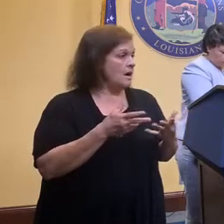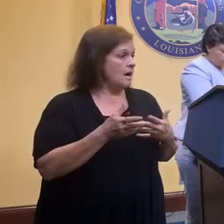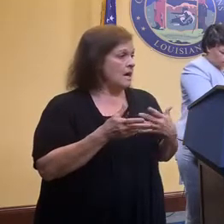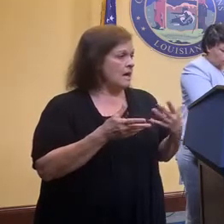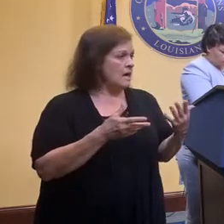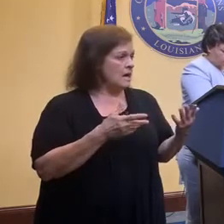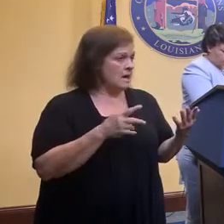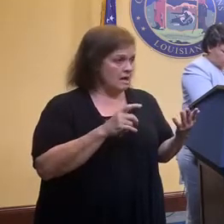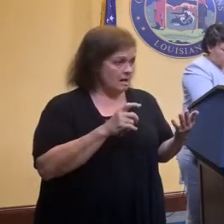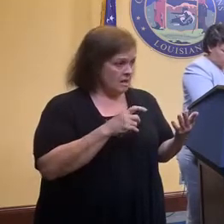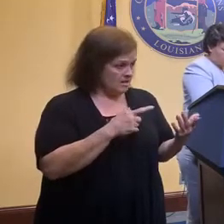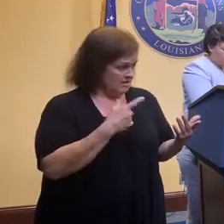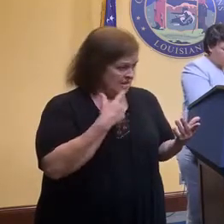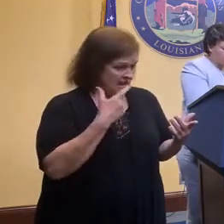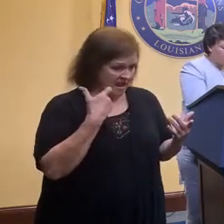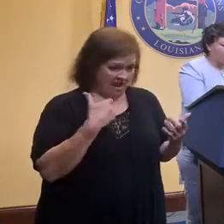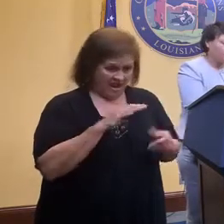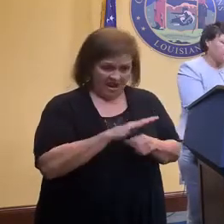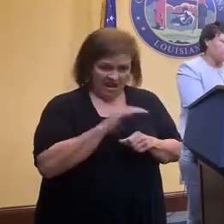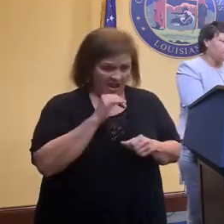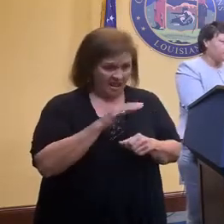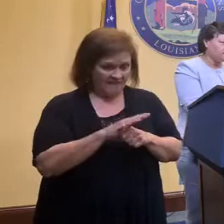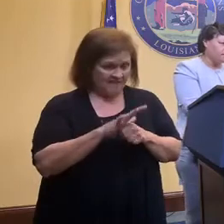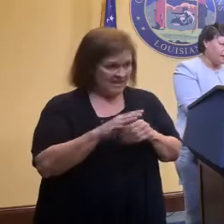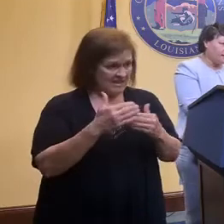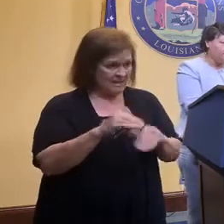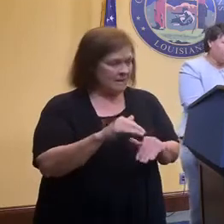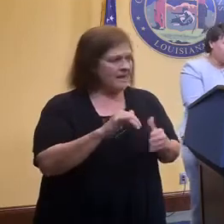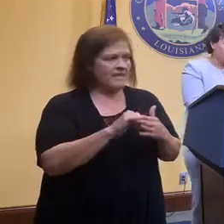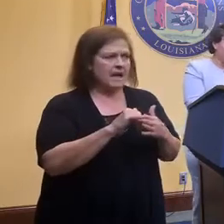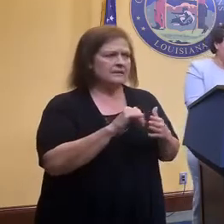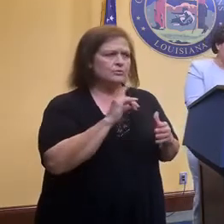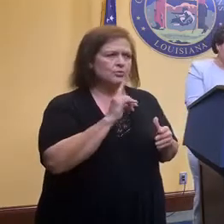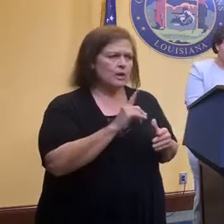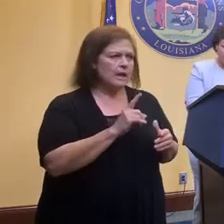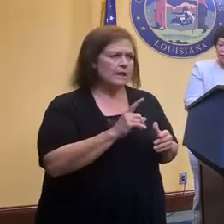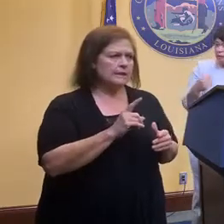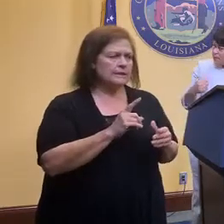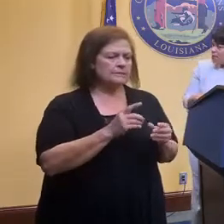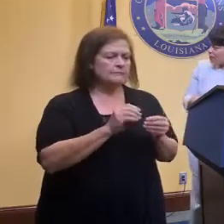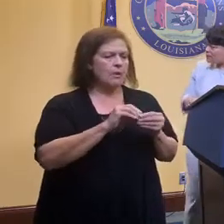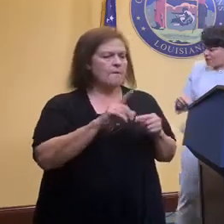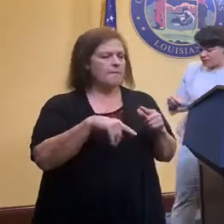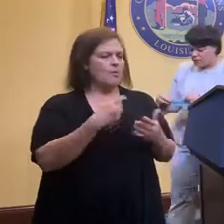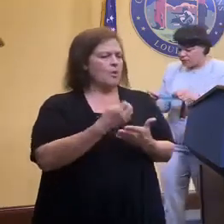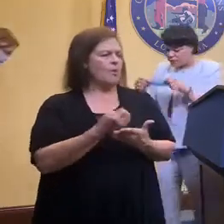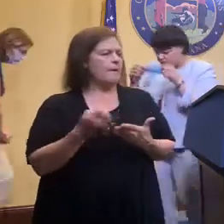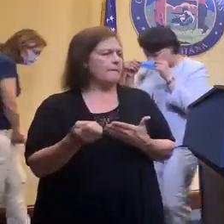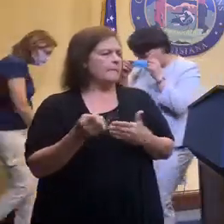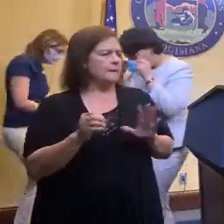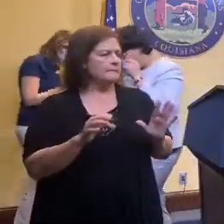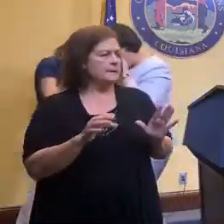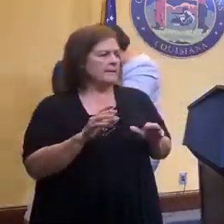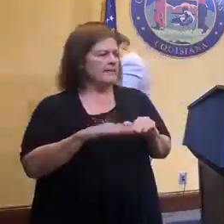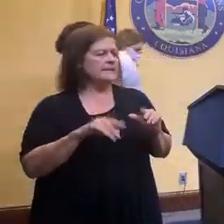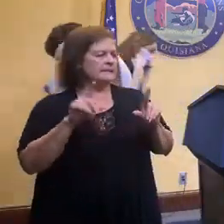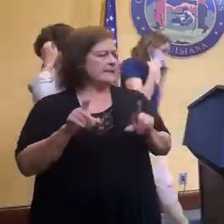since there's such a limit right now? Yeah, and it's more on the equipment side relative to testing. But Dr. Becker.